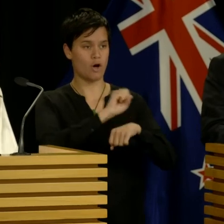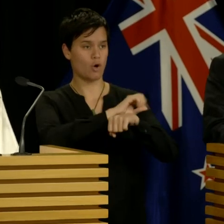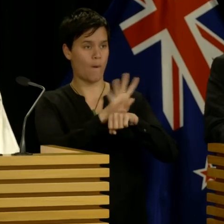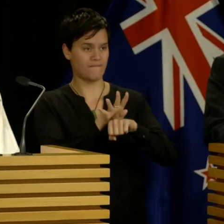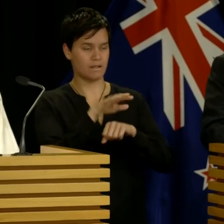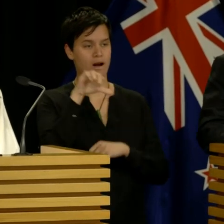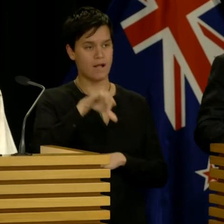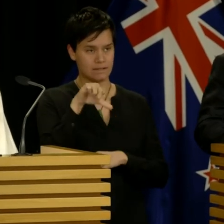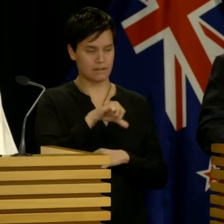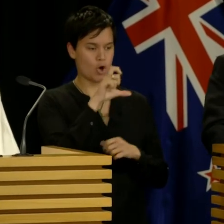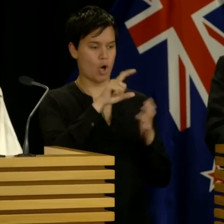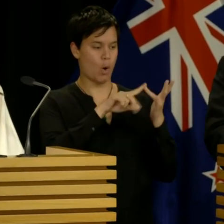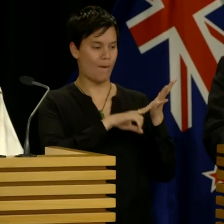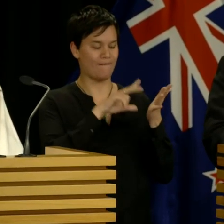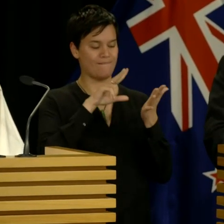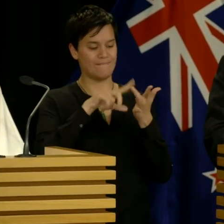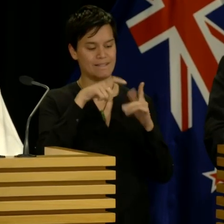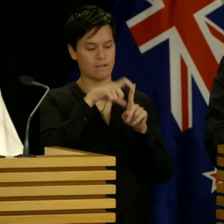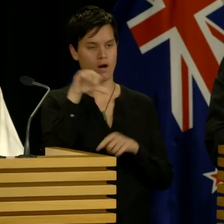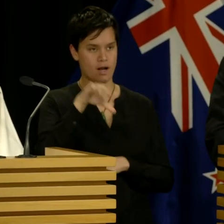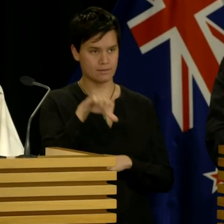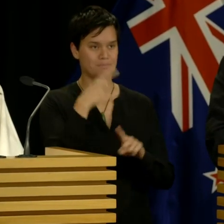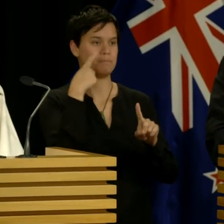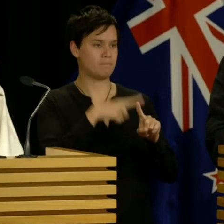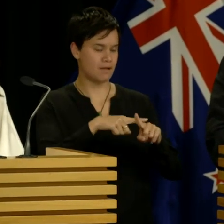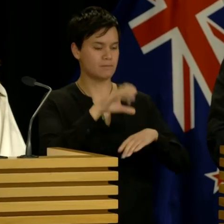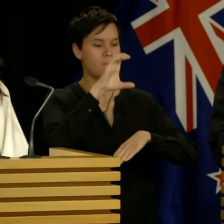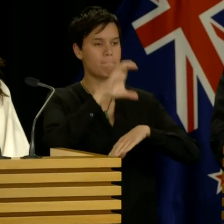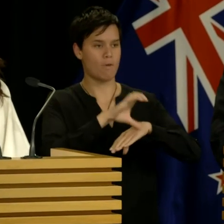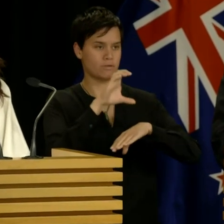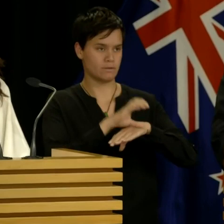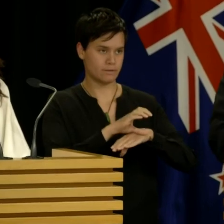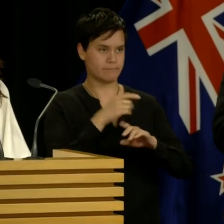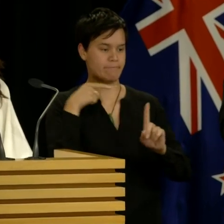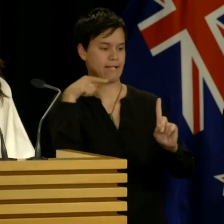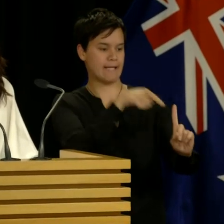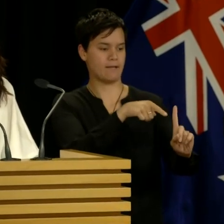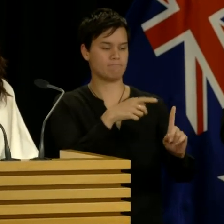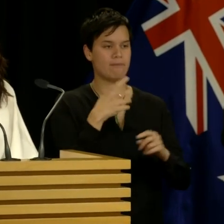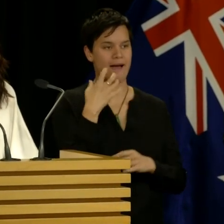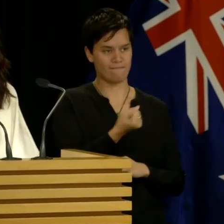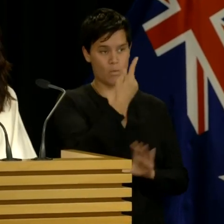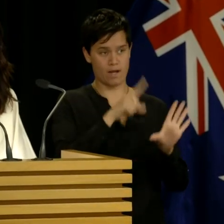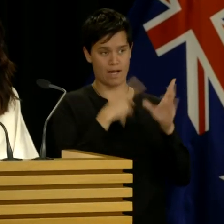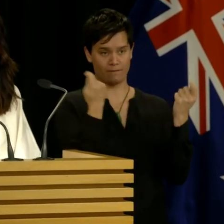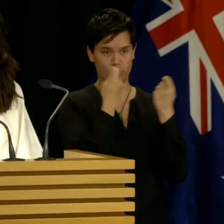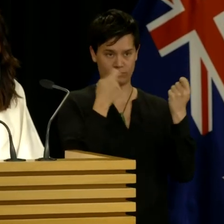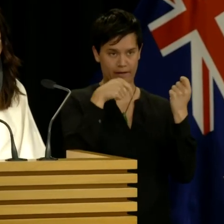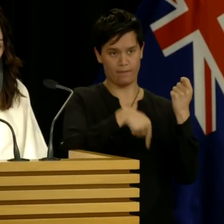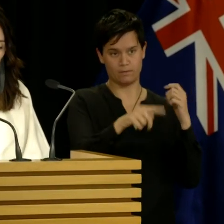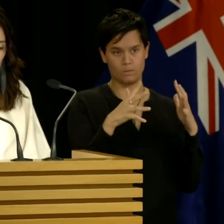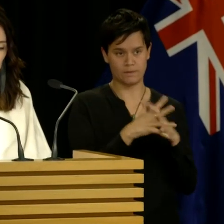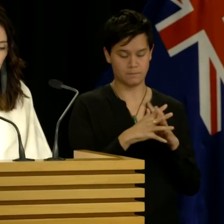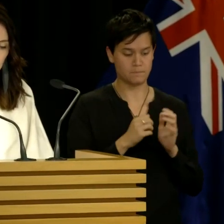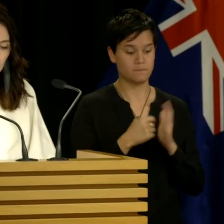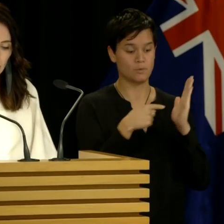of course, the anniversary of the Christchurch mosque terrorist attack. I'm in the House on Tuesday